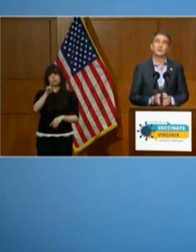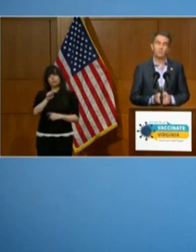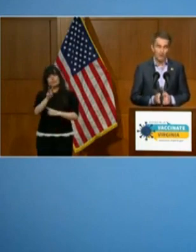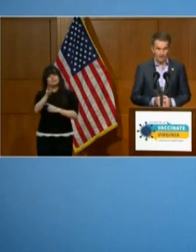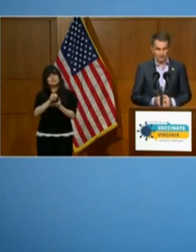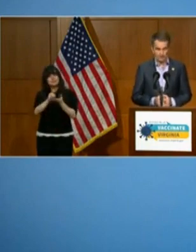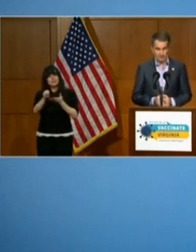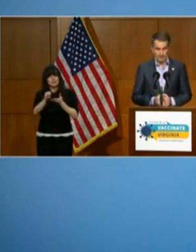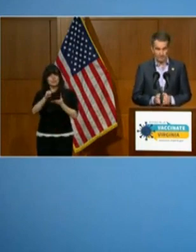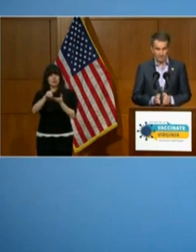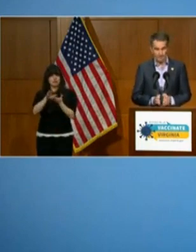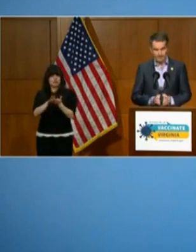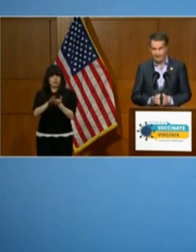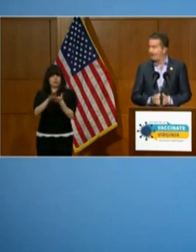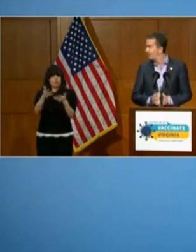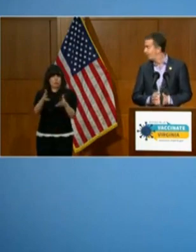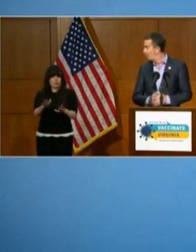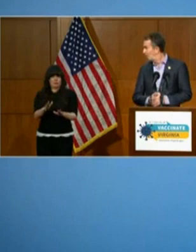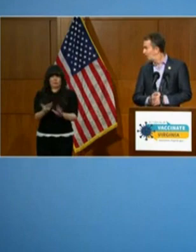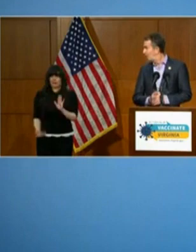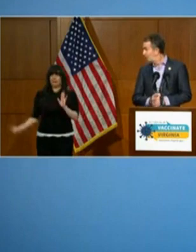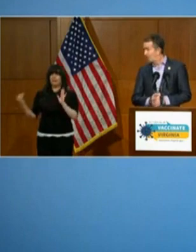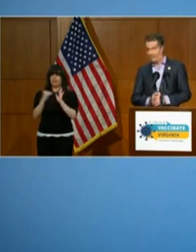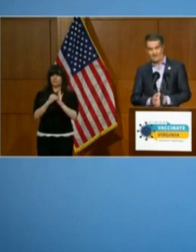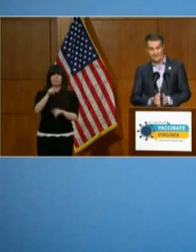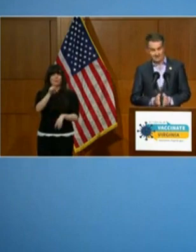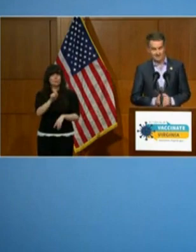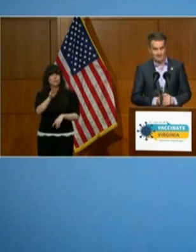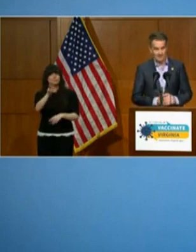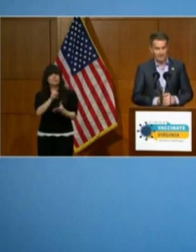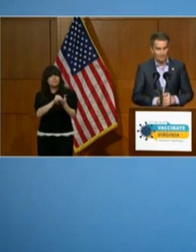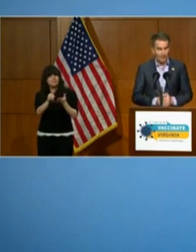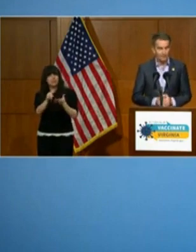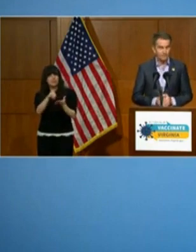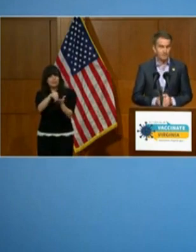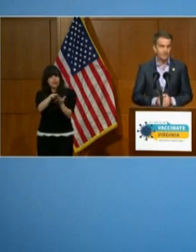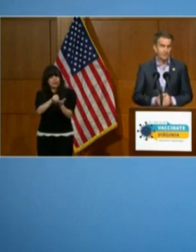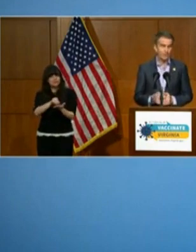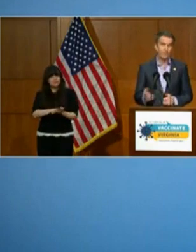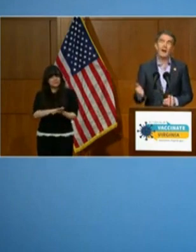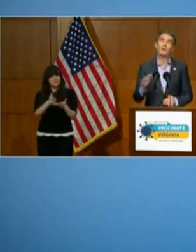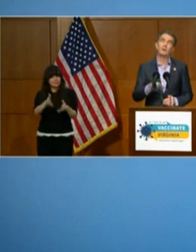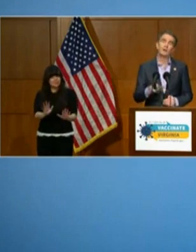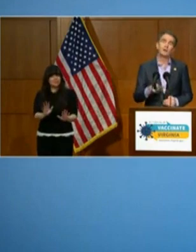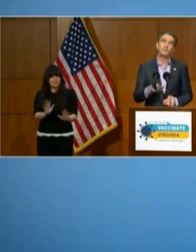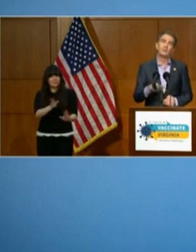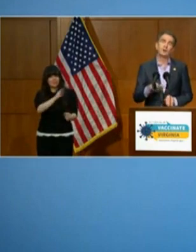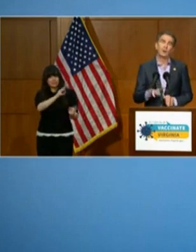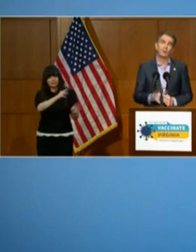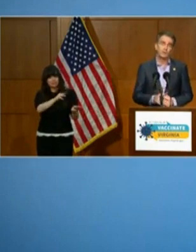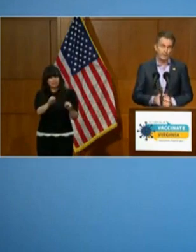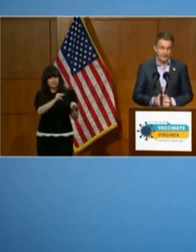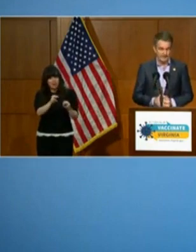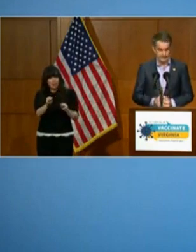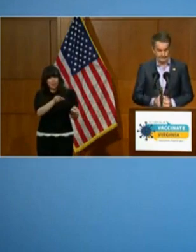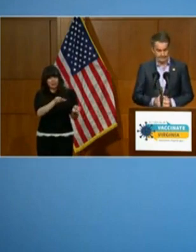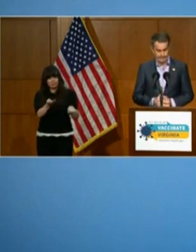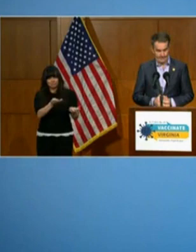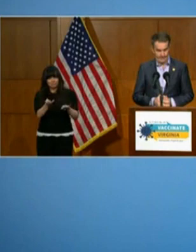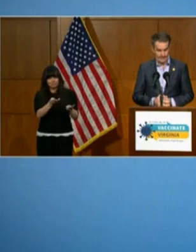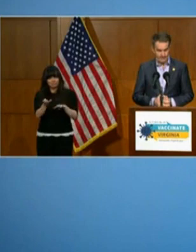1.6 million records, I will repeat that, 1.6 million records were migrated over the